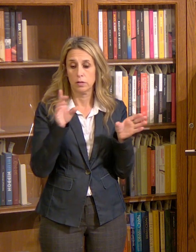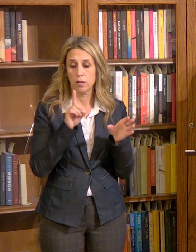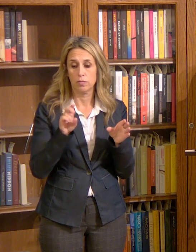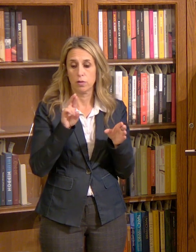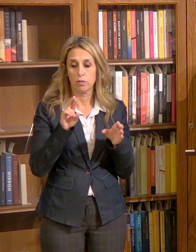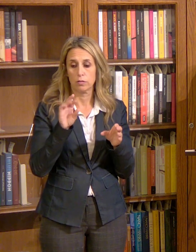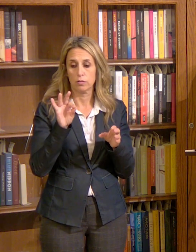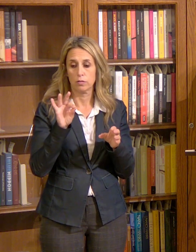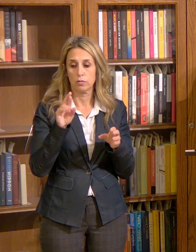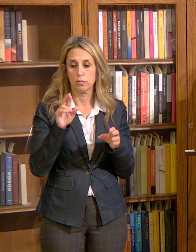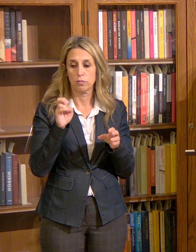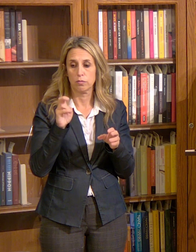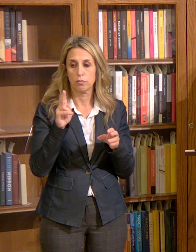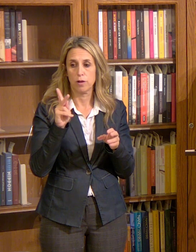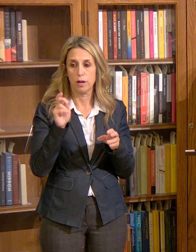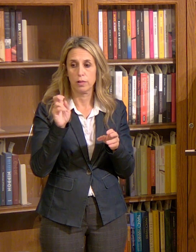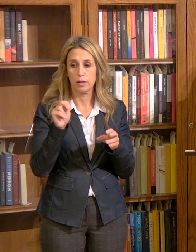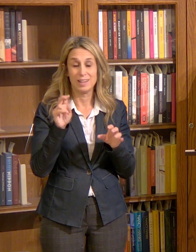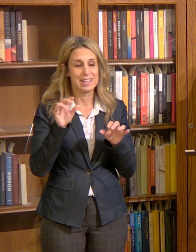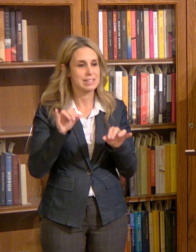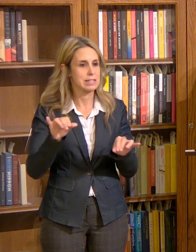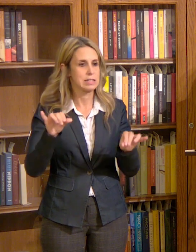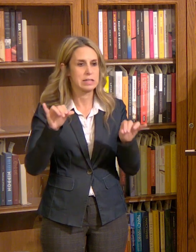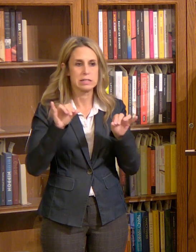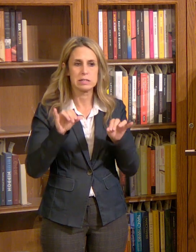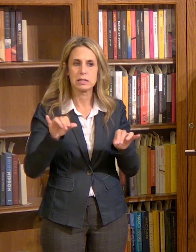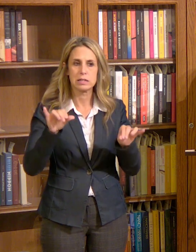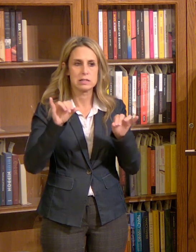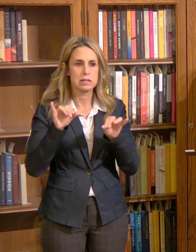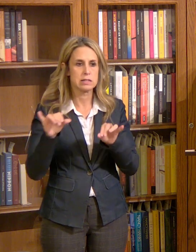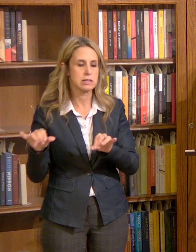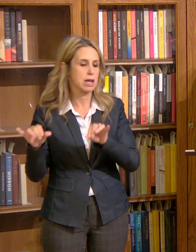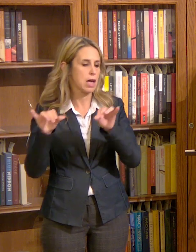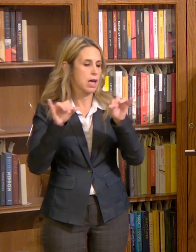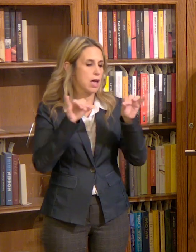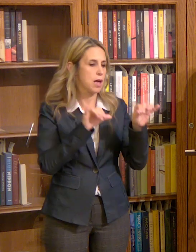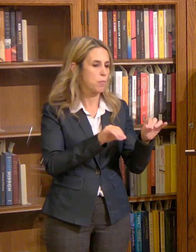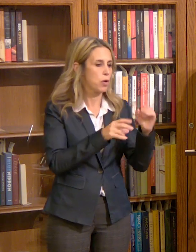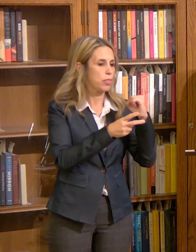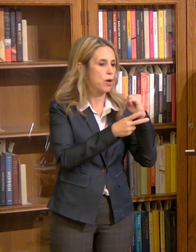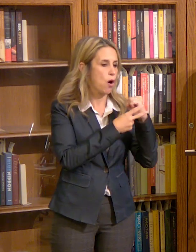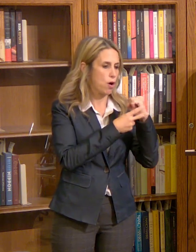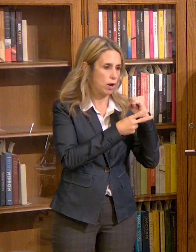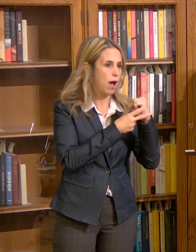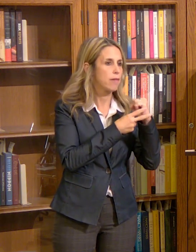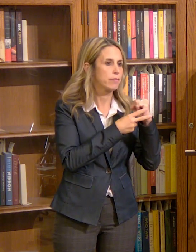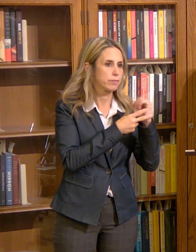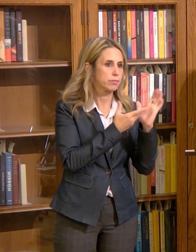Franklin is consistent with the archive that he left